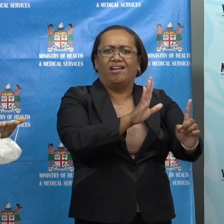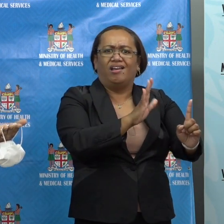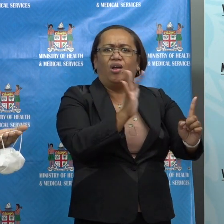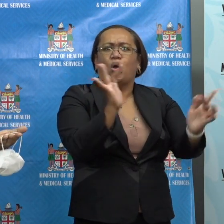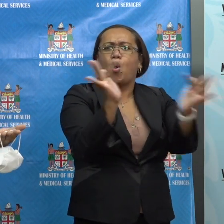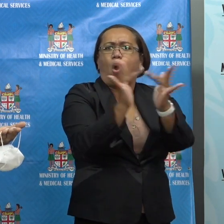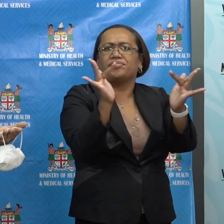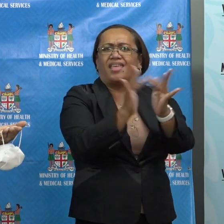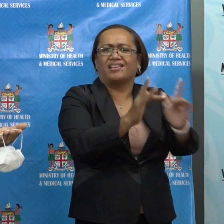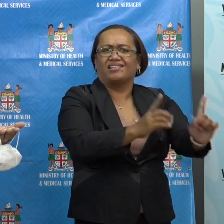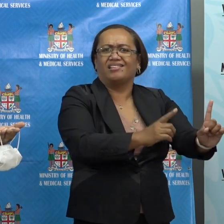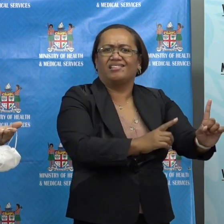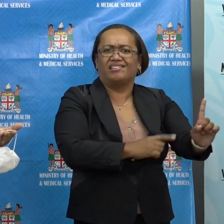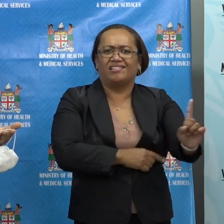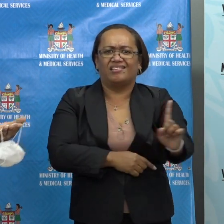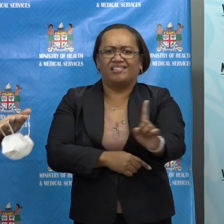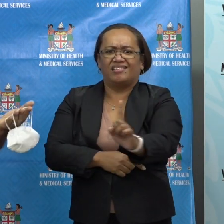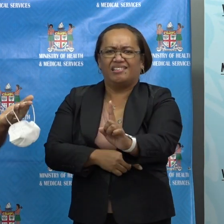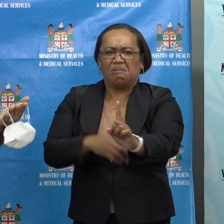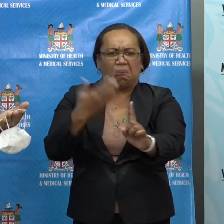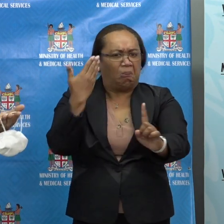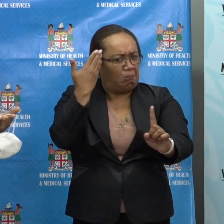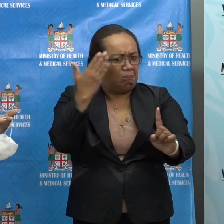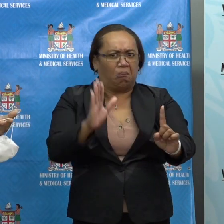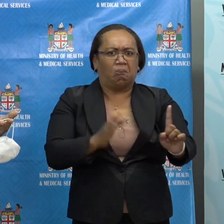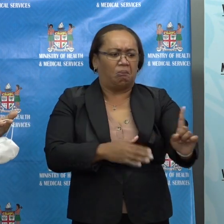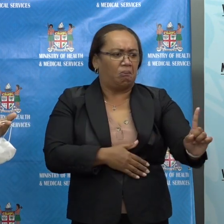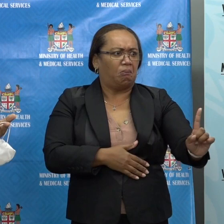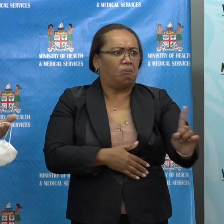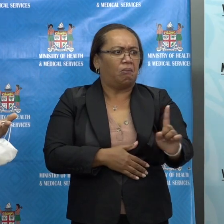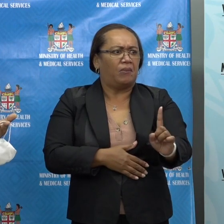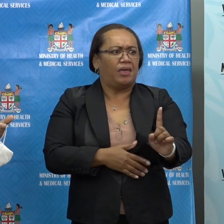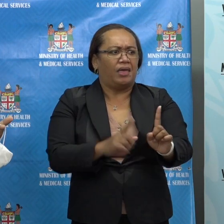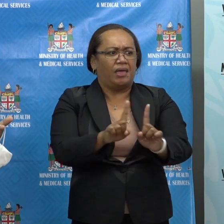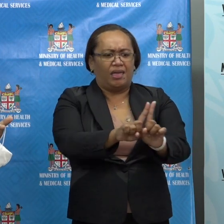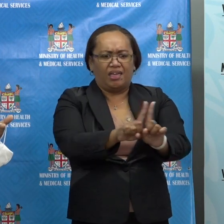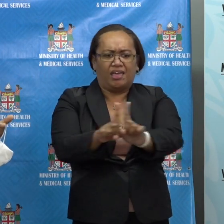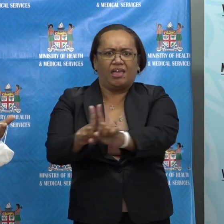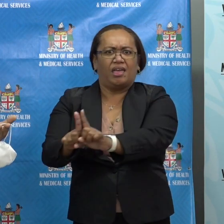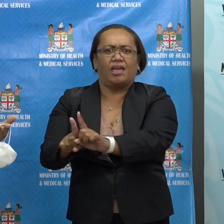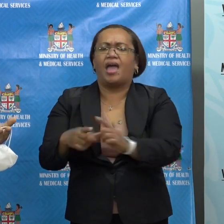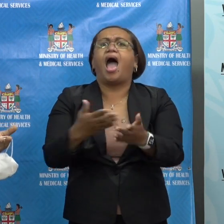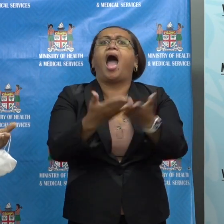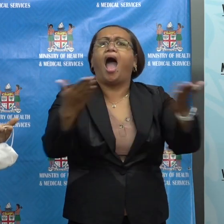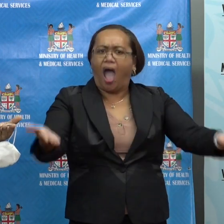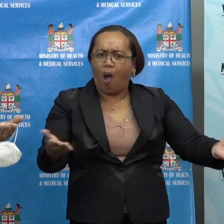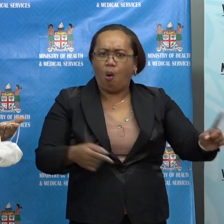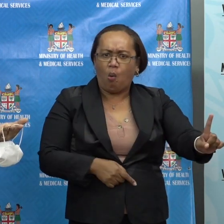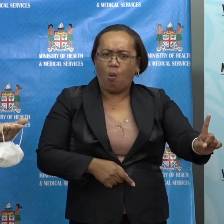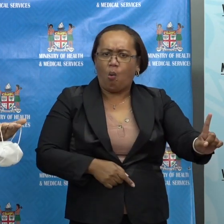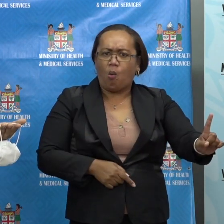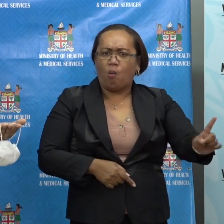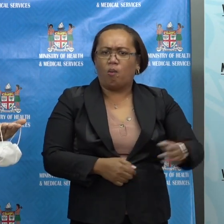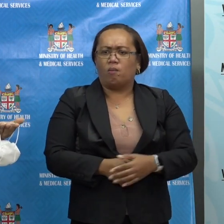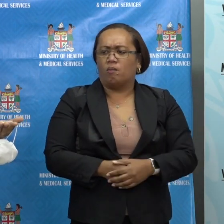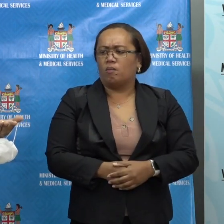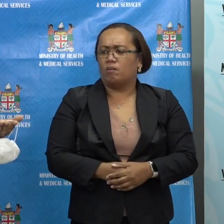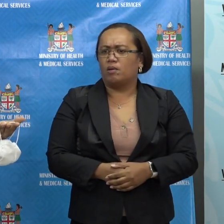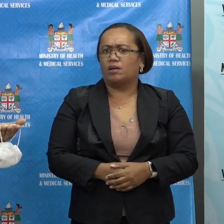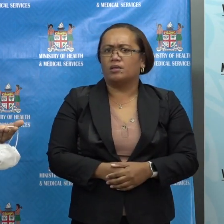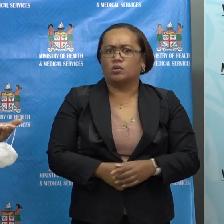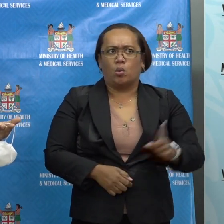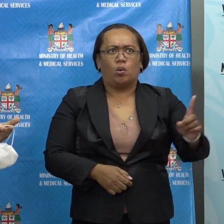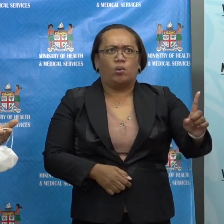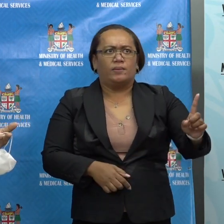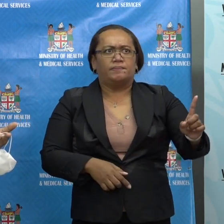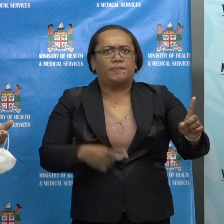who else may have, how did that road come to her, okay? You can imagine